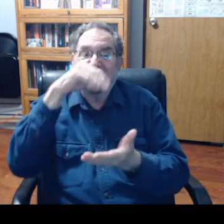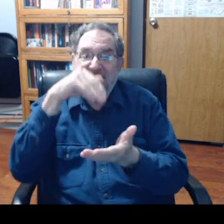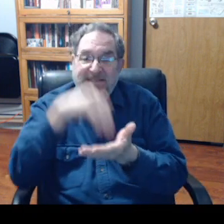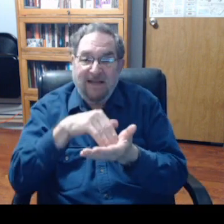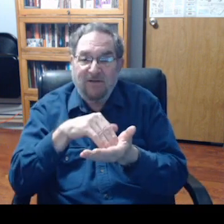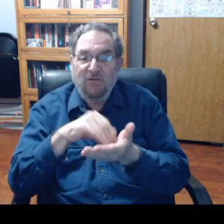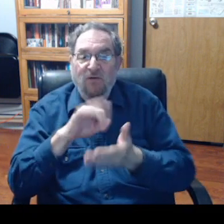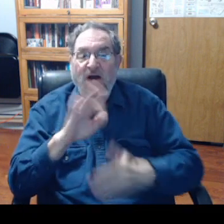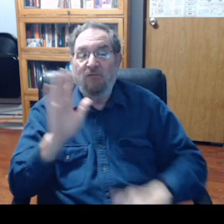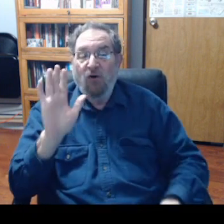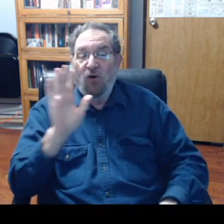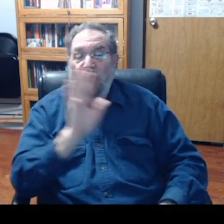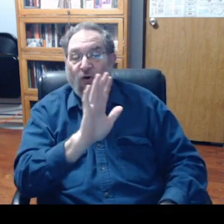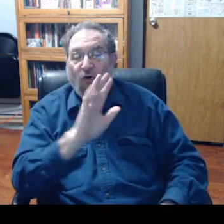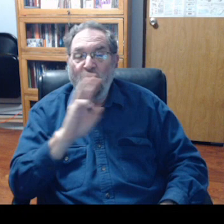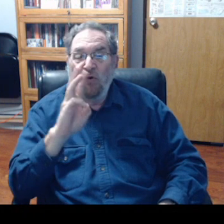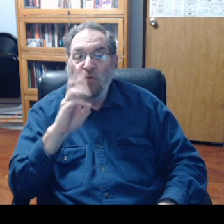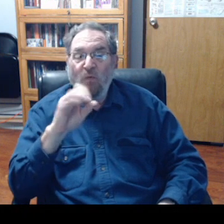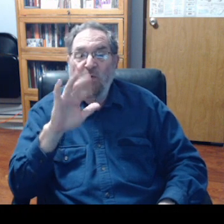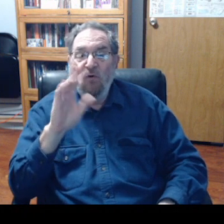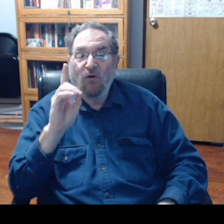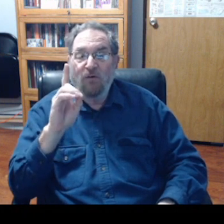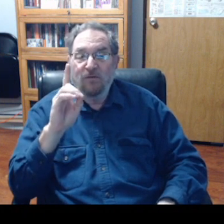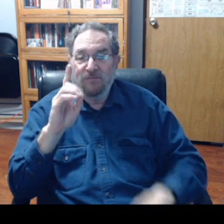the center of her